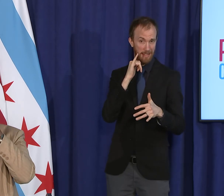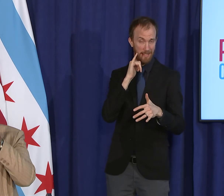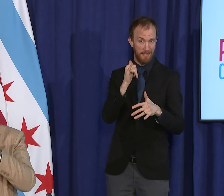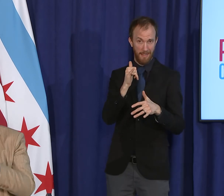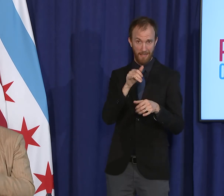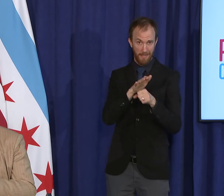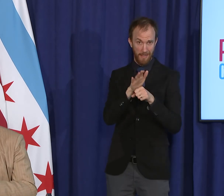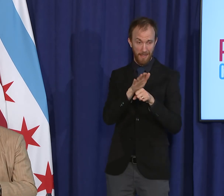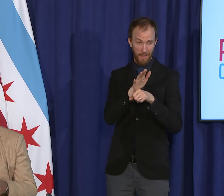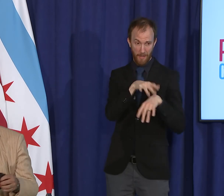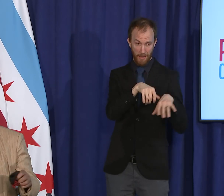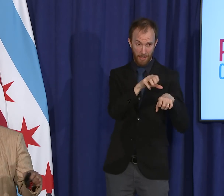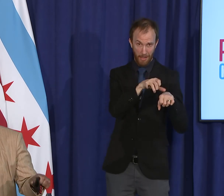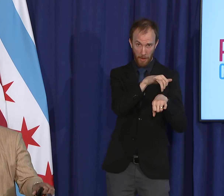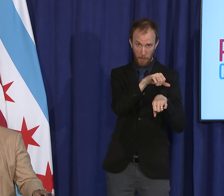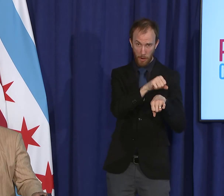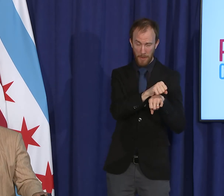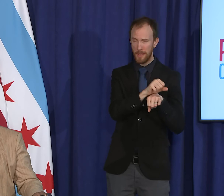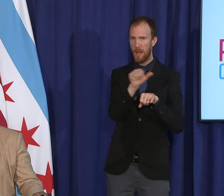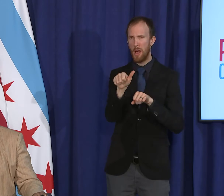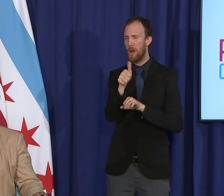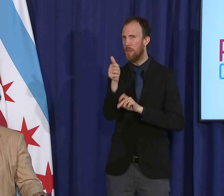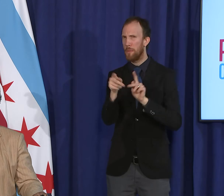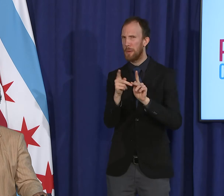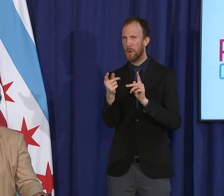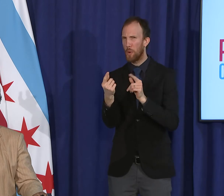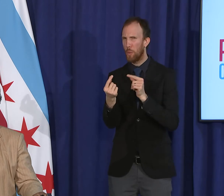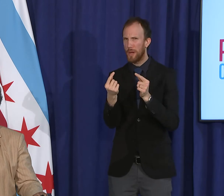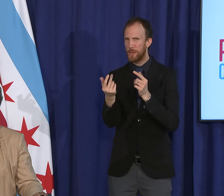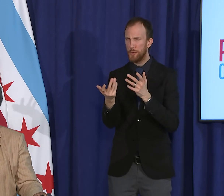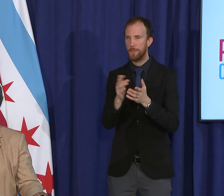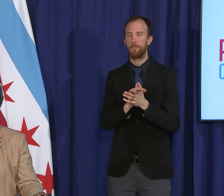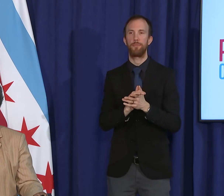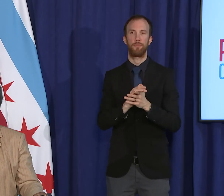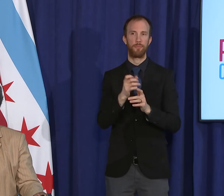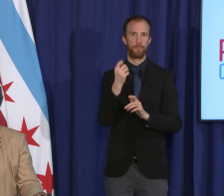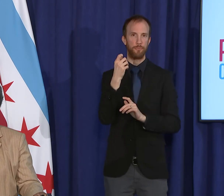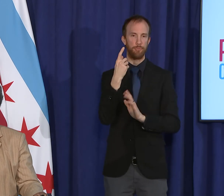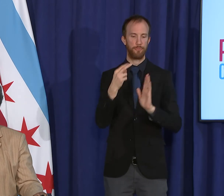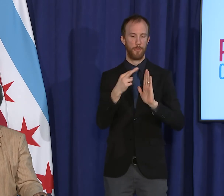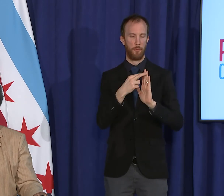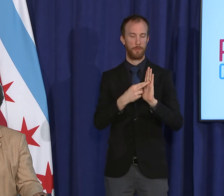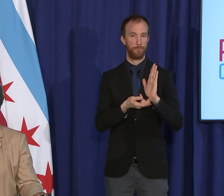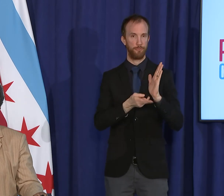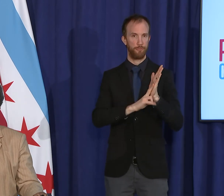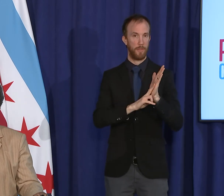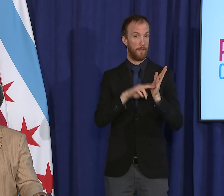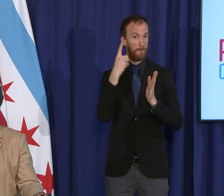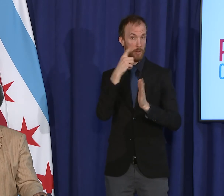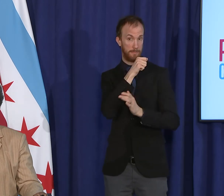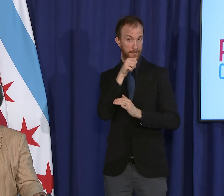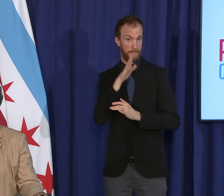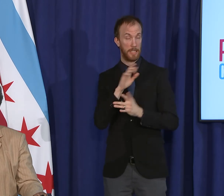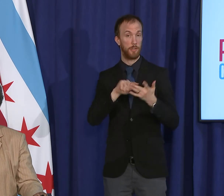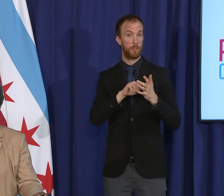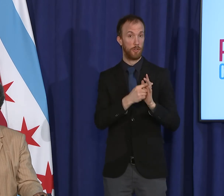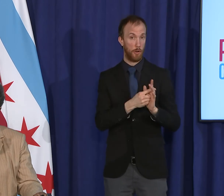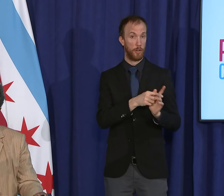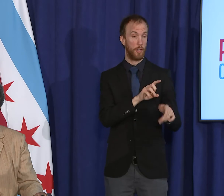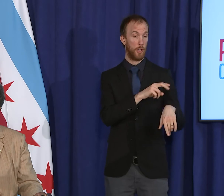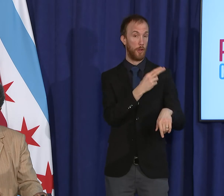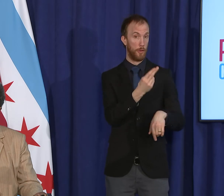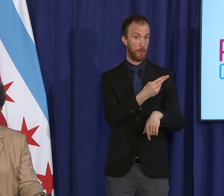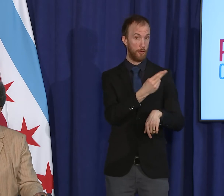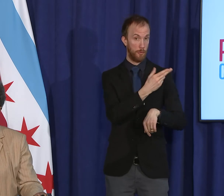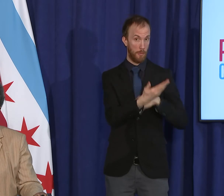do besides the seniors? Yeah, the registration exclusively for seniors will start on Thursday morning at 8:30. That